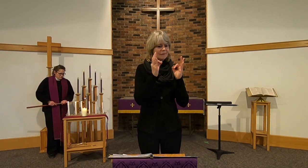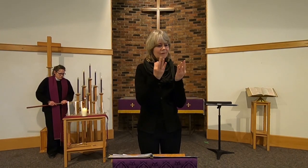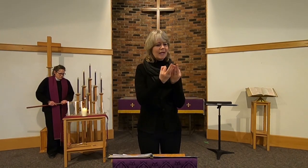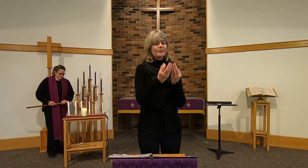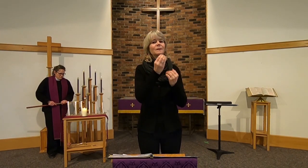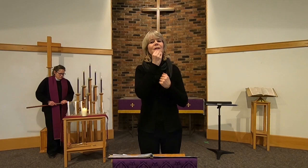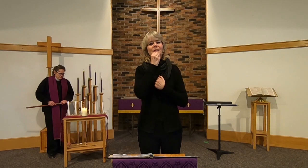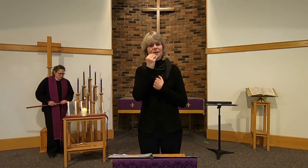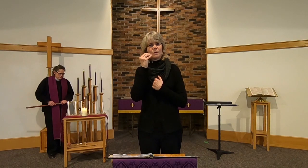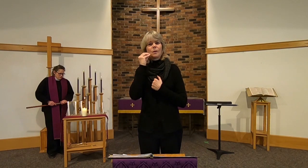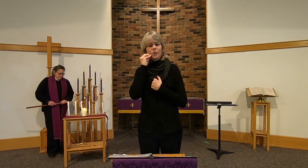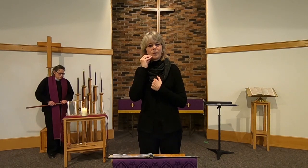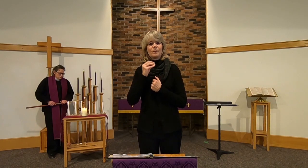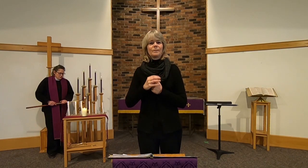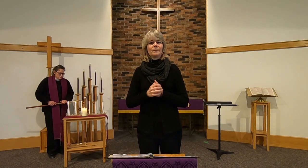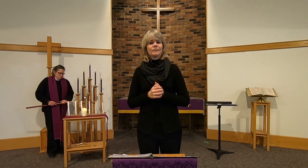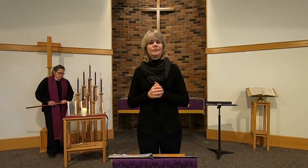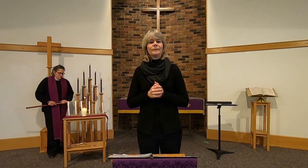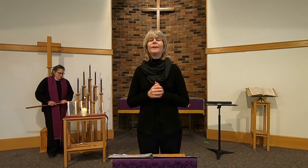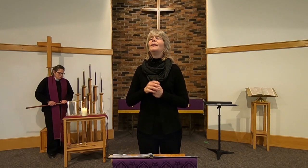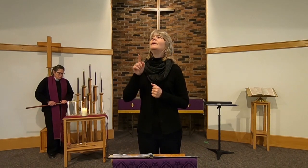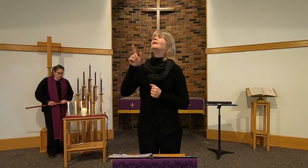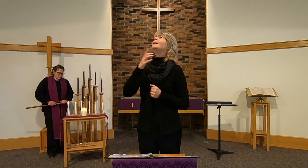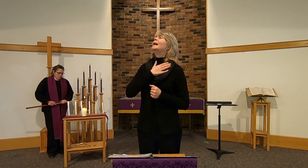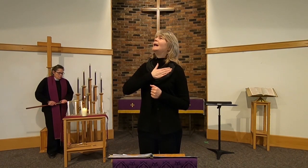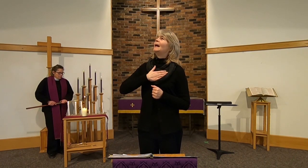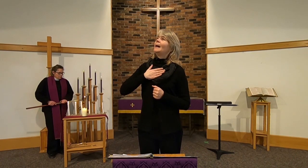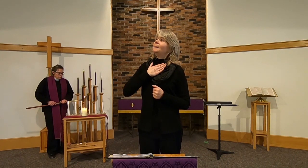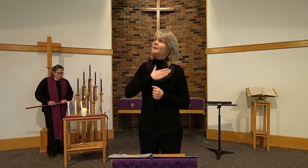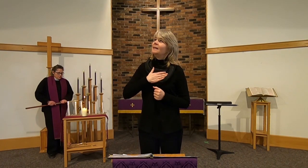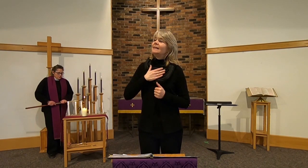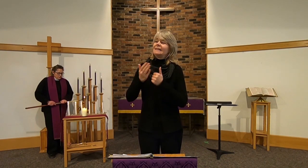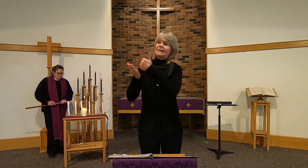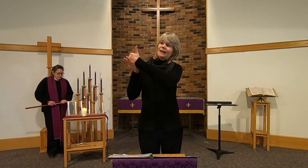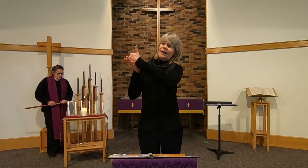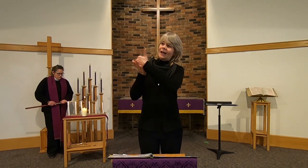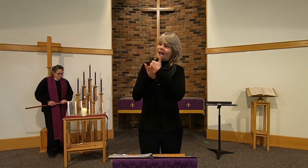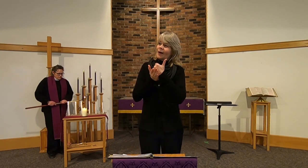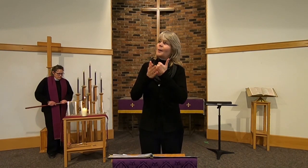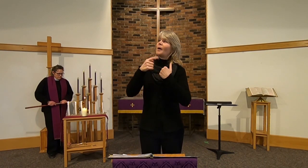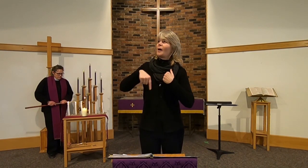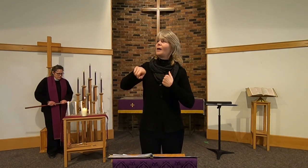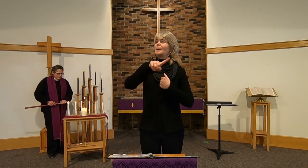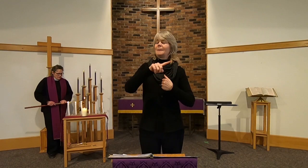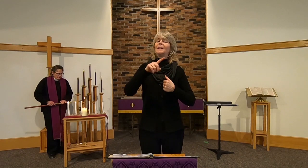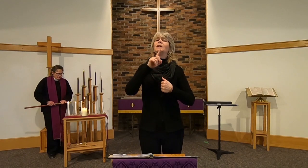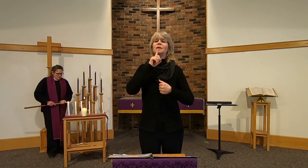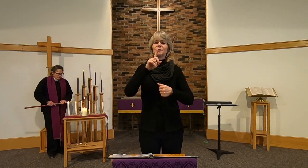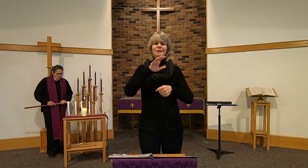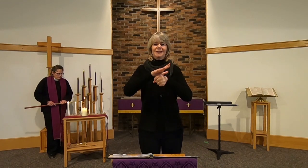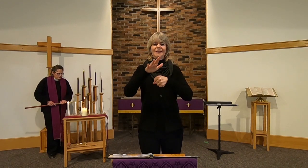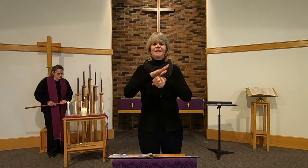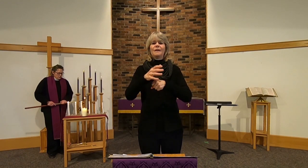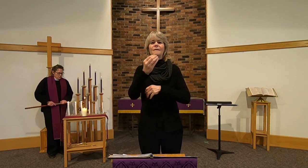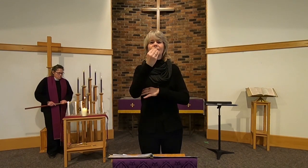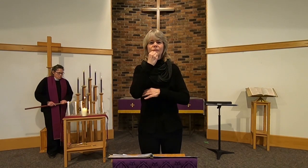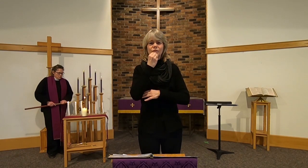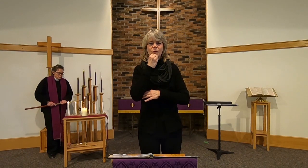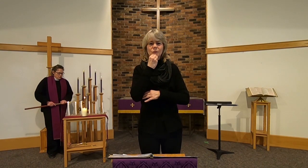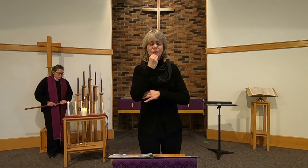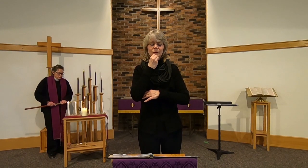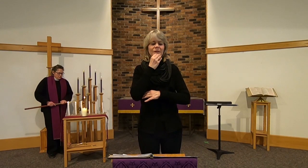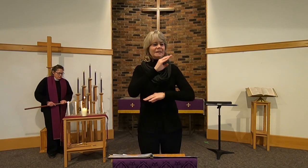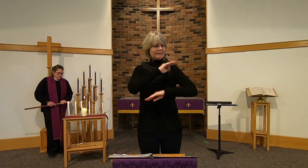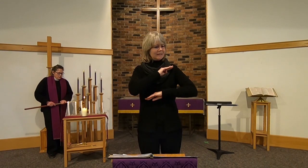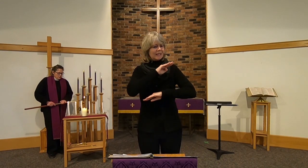homes. And please, Lord, help everyone get food. Help us care for